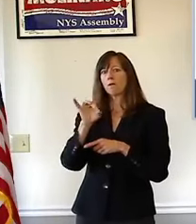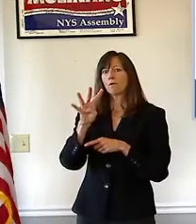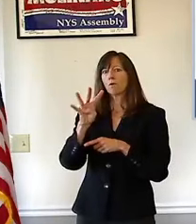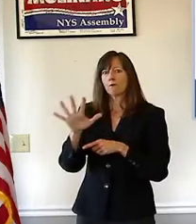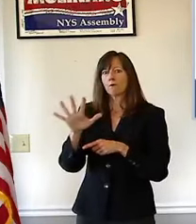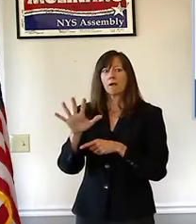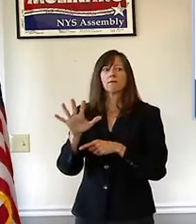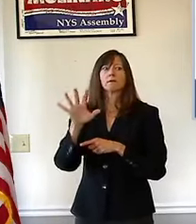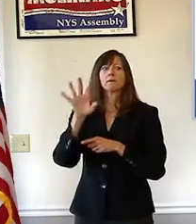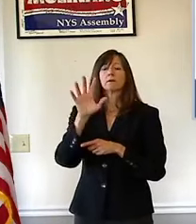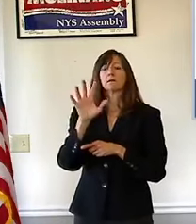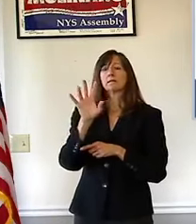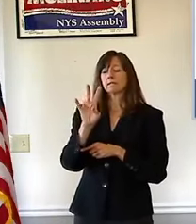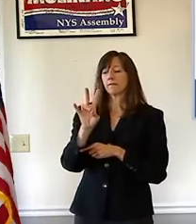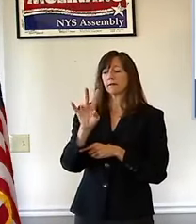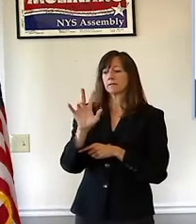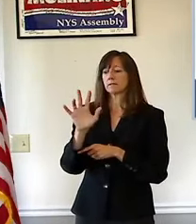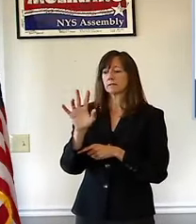845-765-7121,